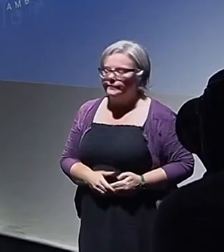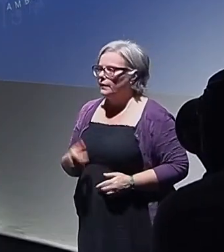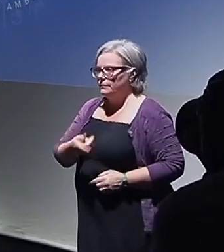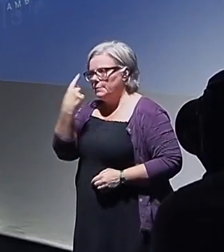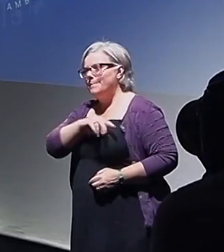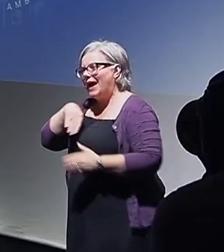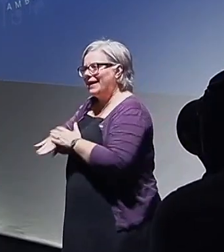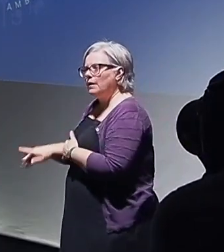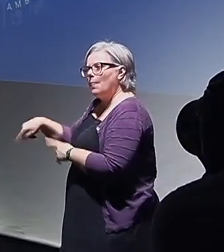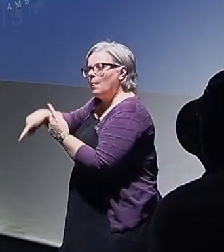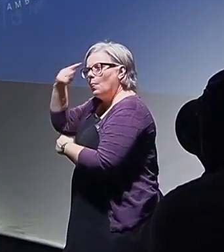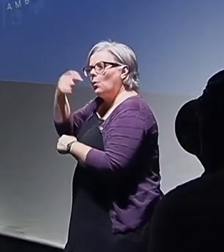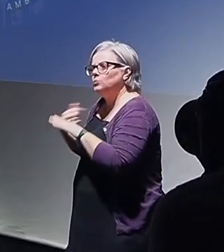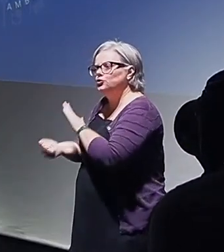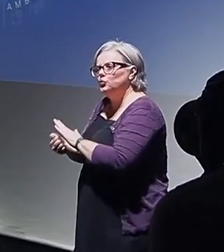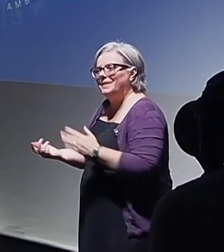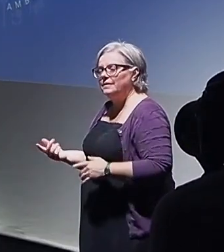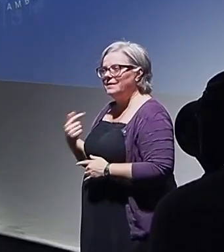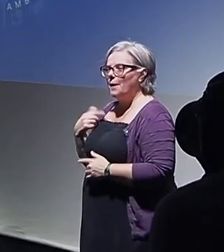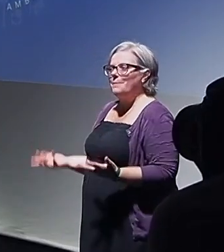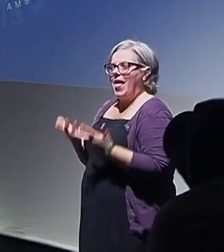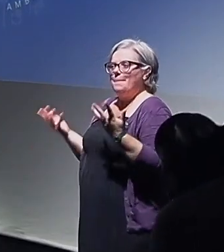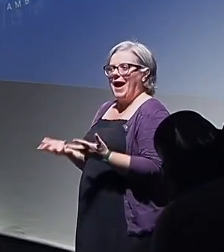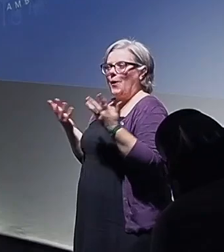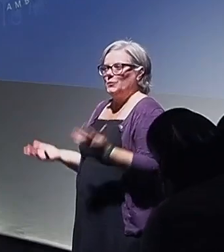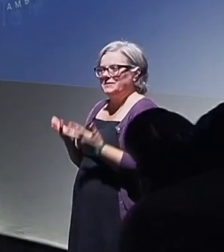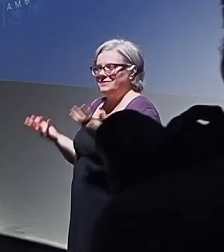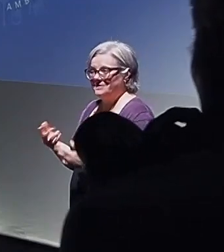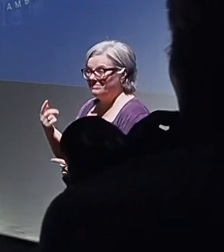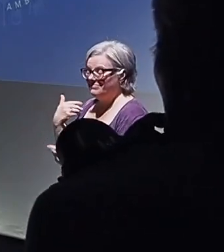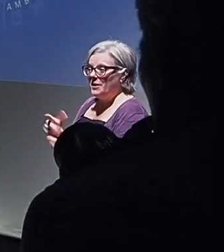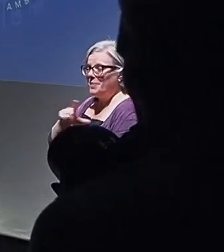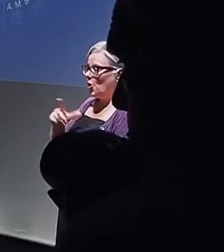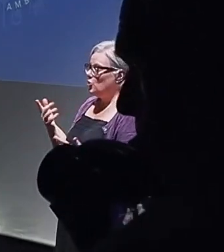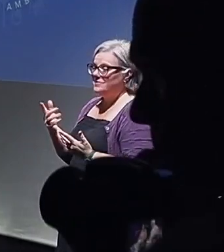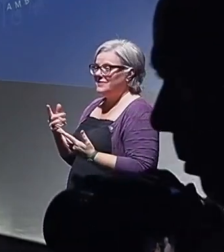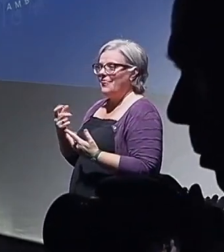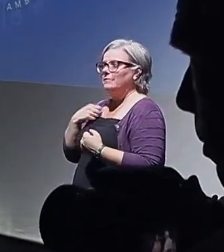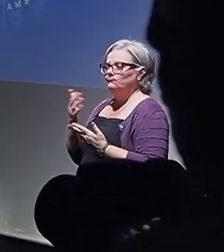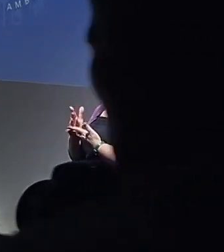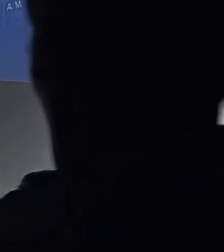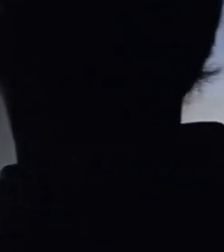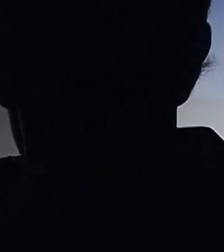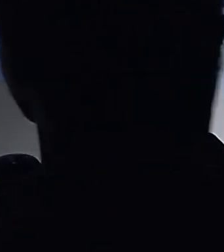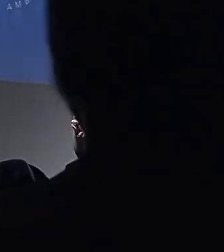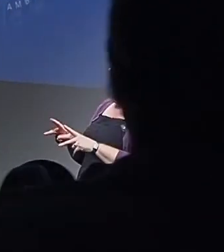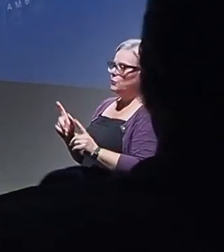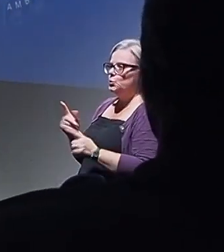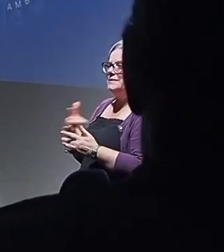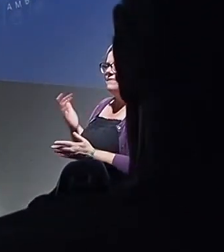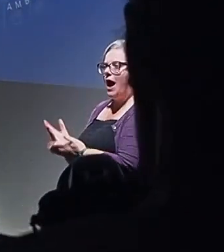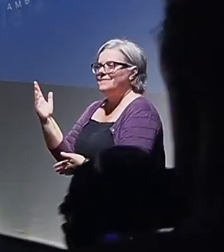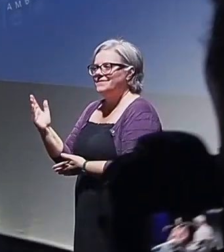I was stupid. And I played up to that, because it was a technique of survival. And